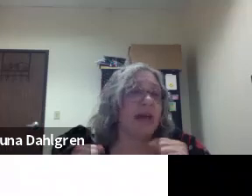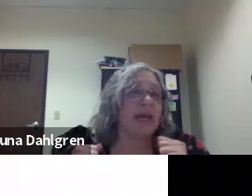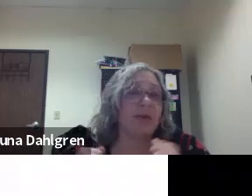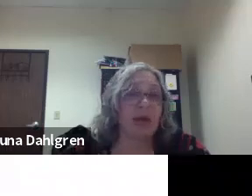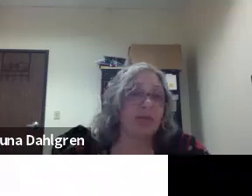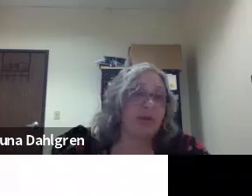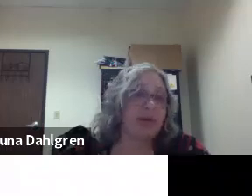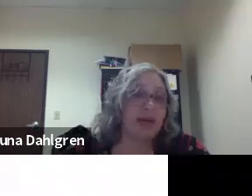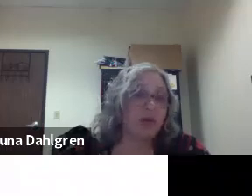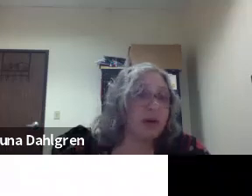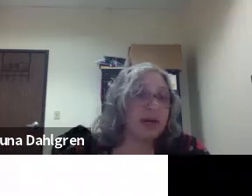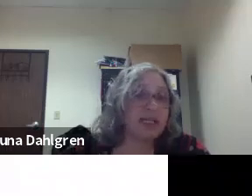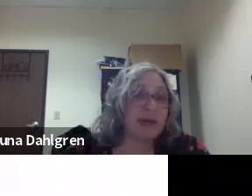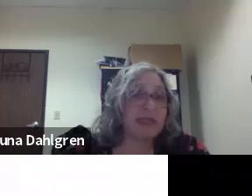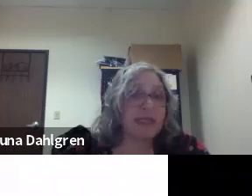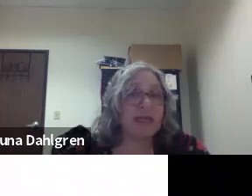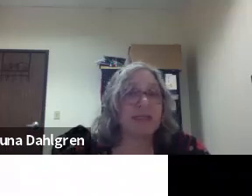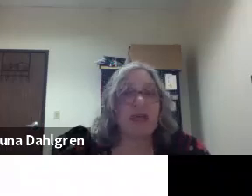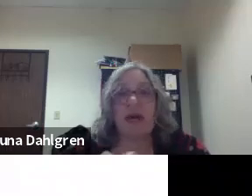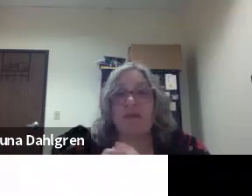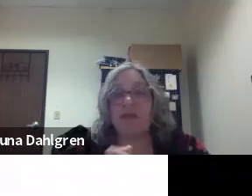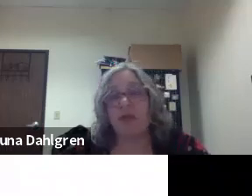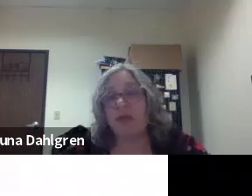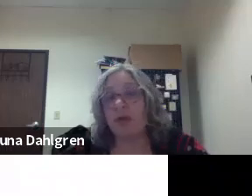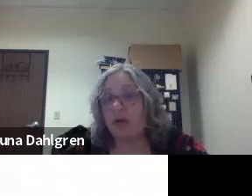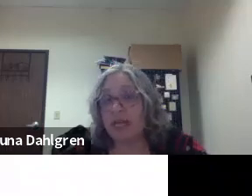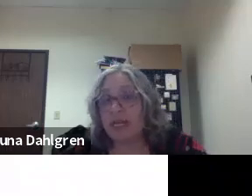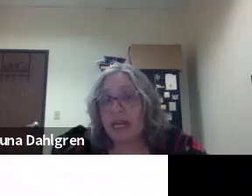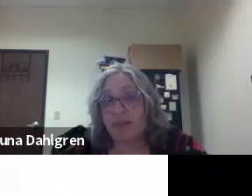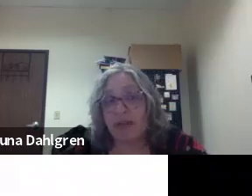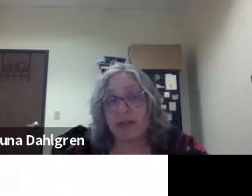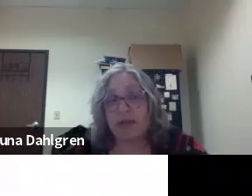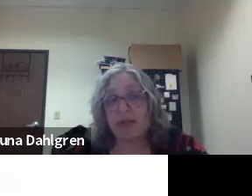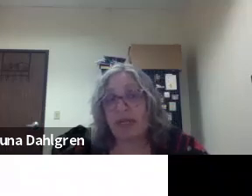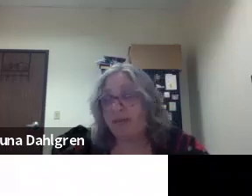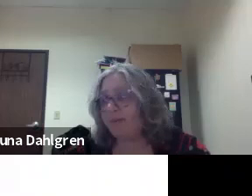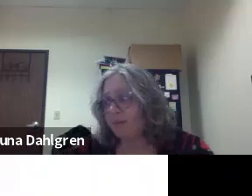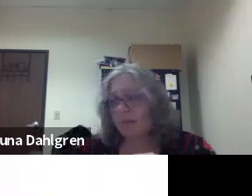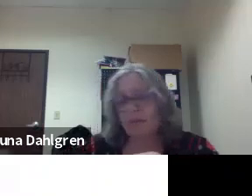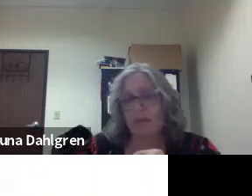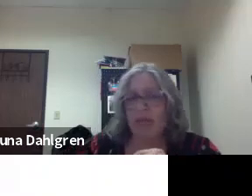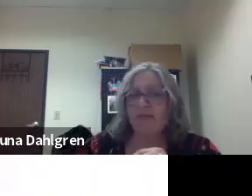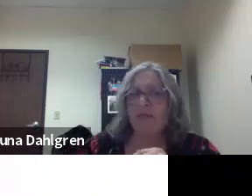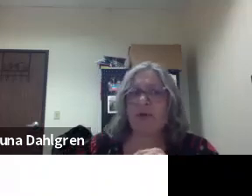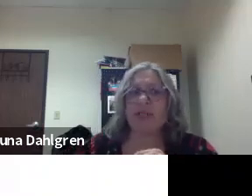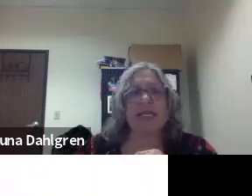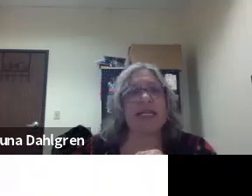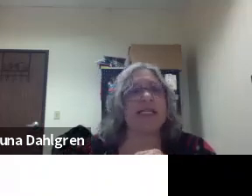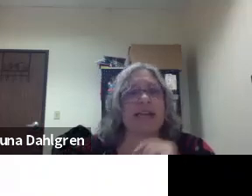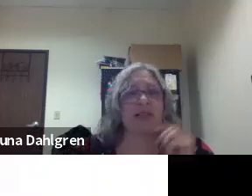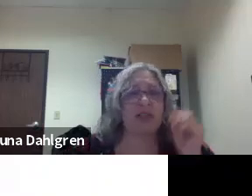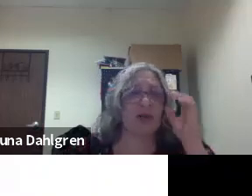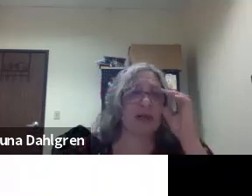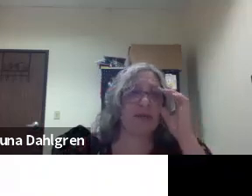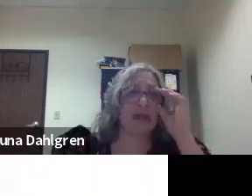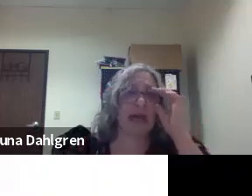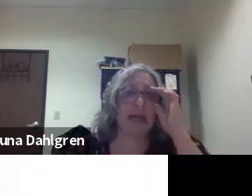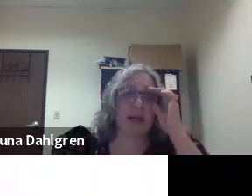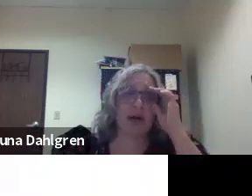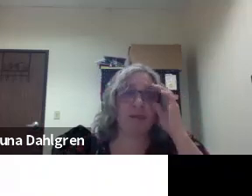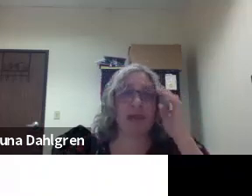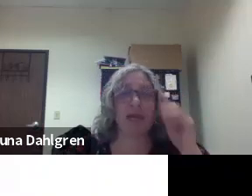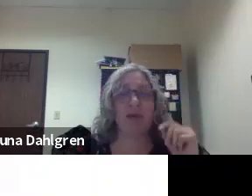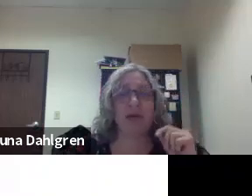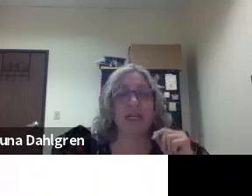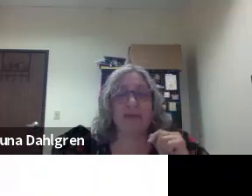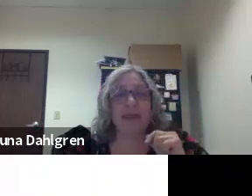things like impairment-related work expenses, student earned income exclusion. If a person is statutorily blind,